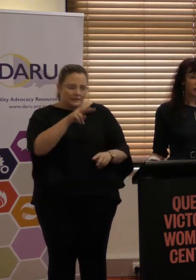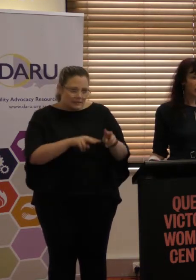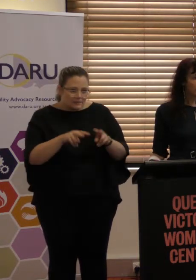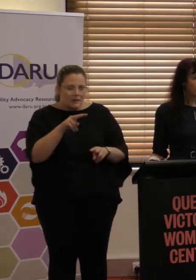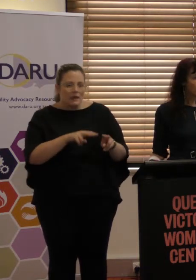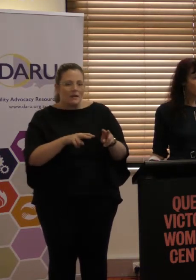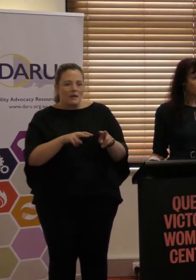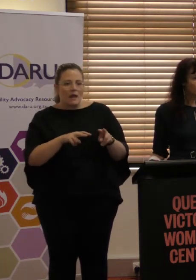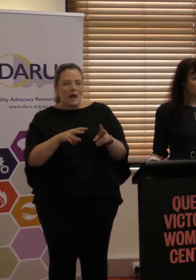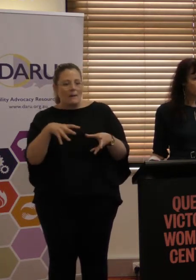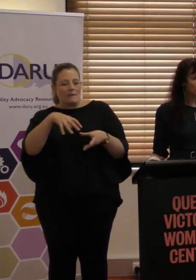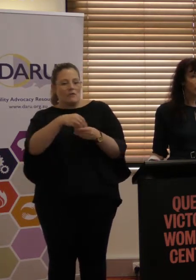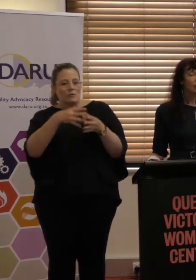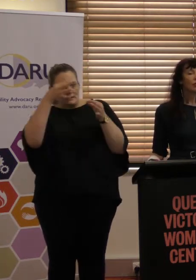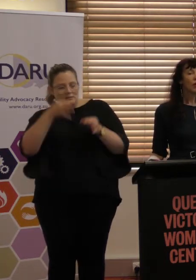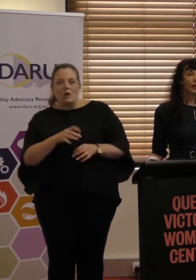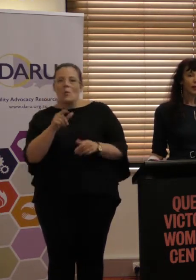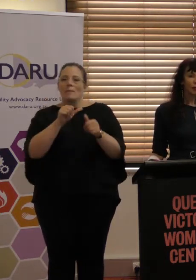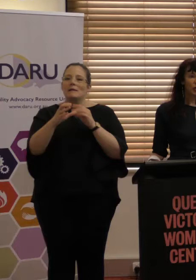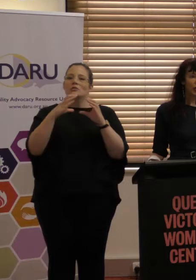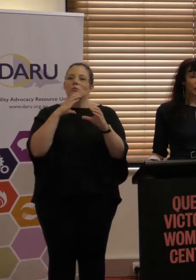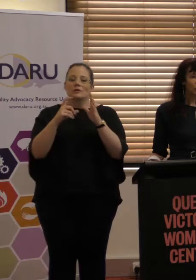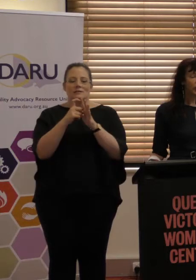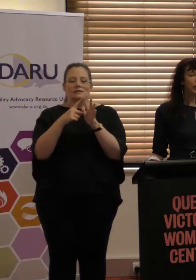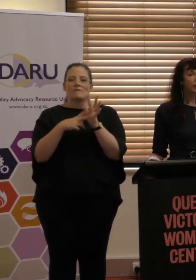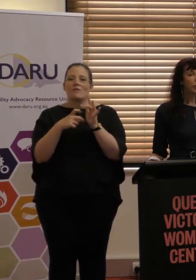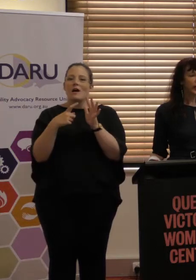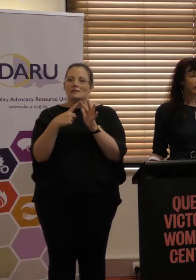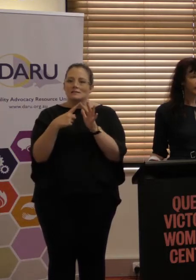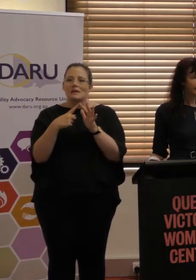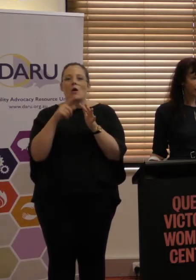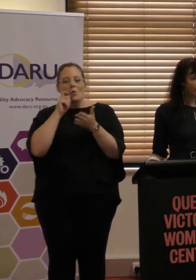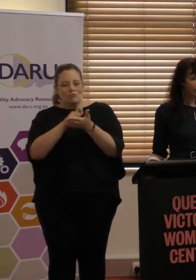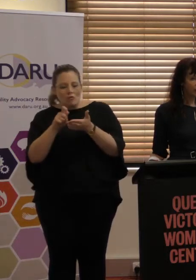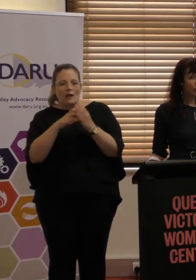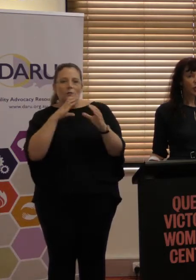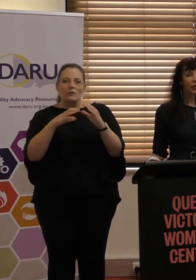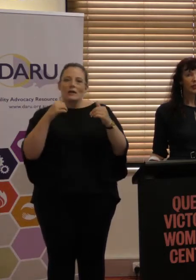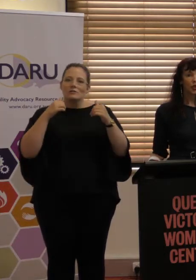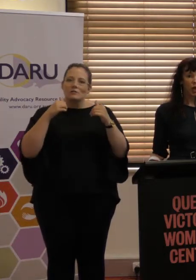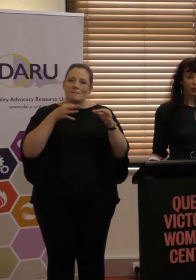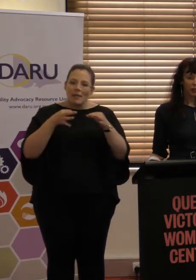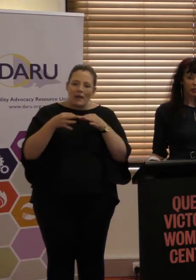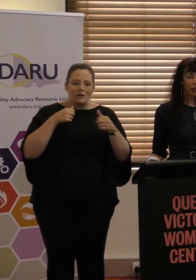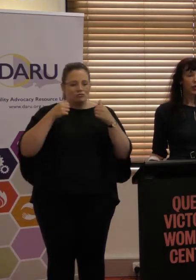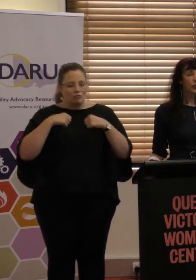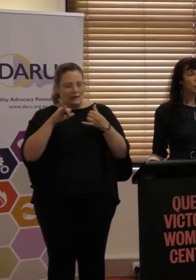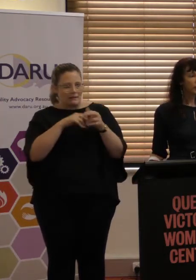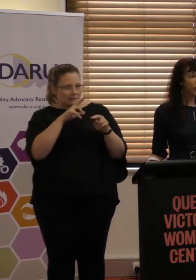device that child should use, writing a communication plan, training the staff in it, training the child in